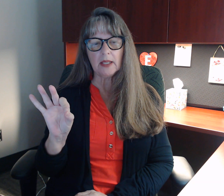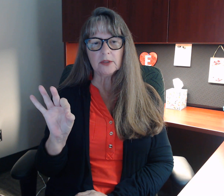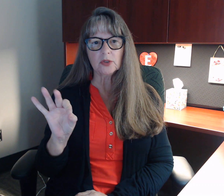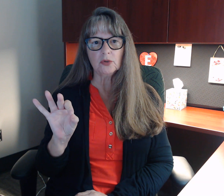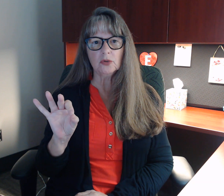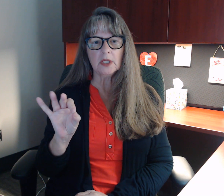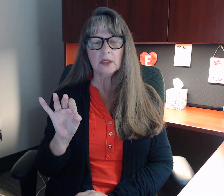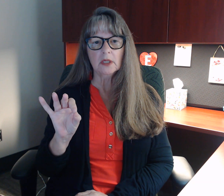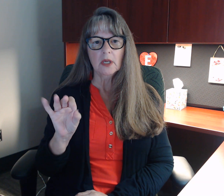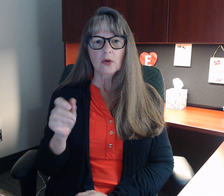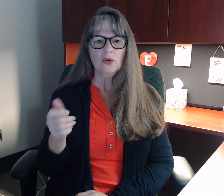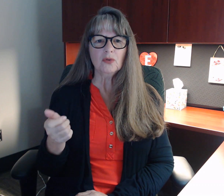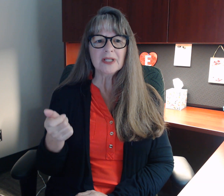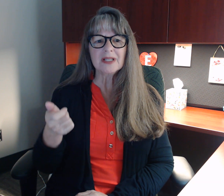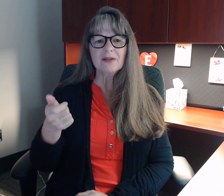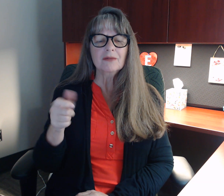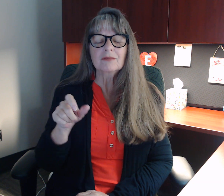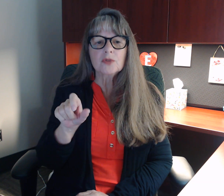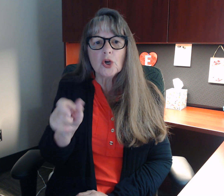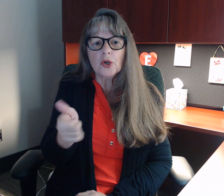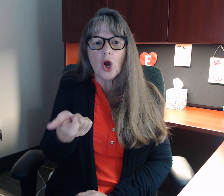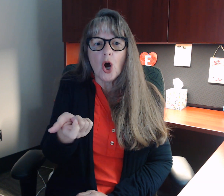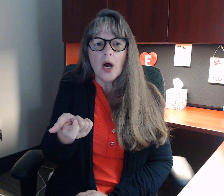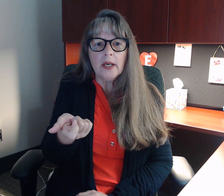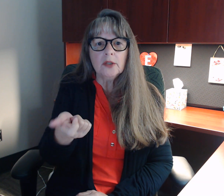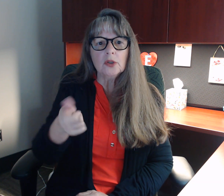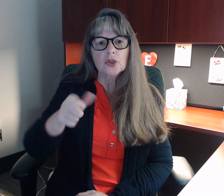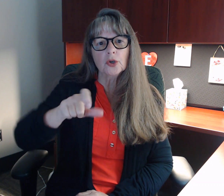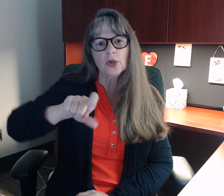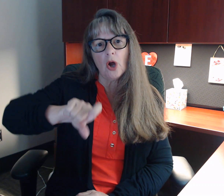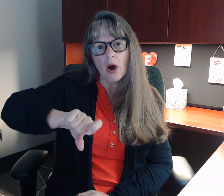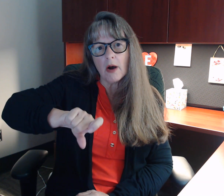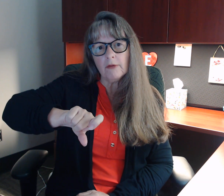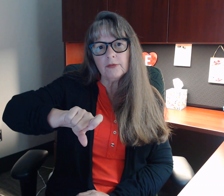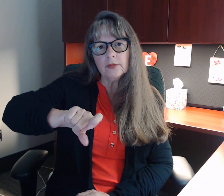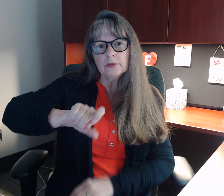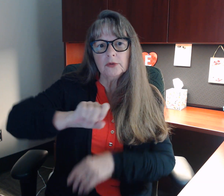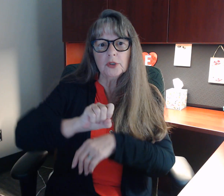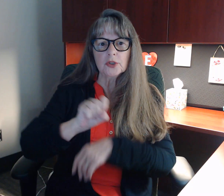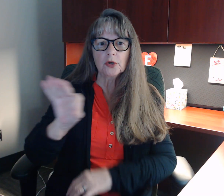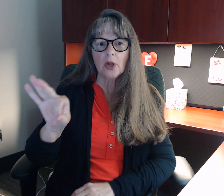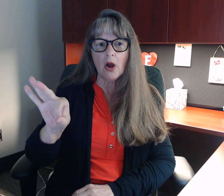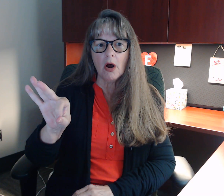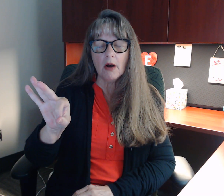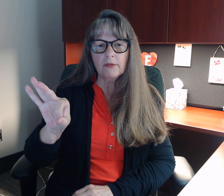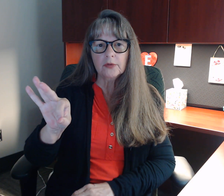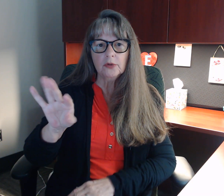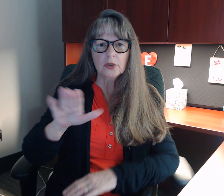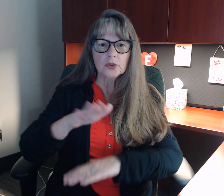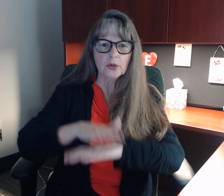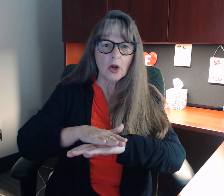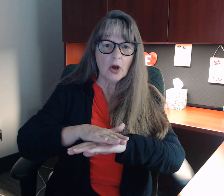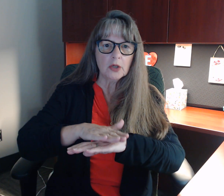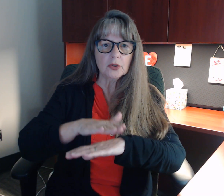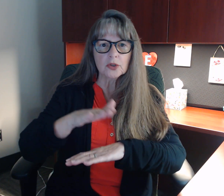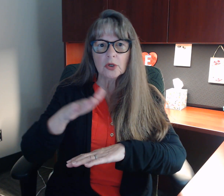so you can turn it on, you can turn it off, you can turn it off, you can turn it on, you can turn it